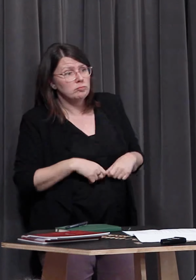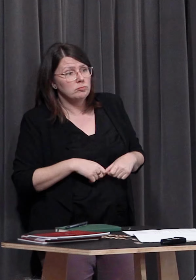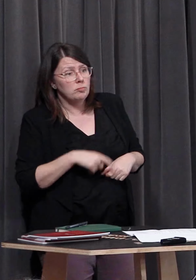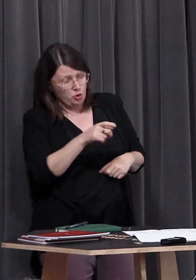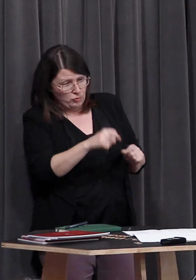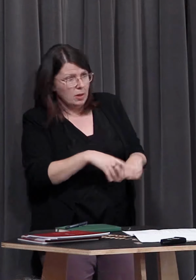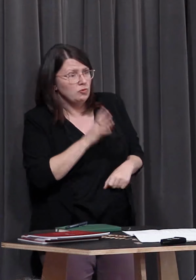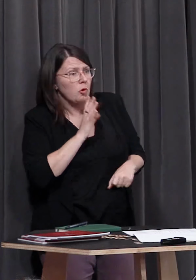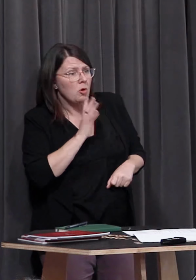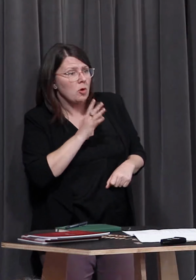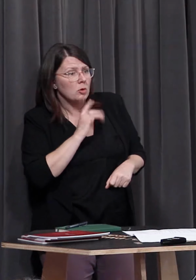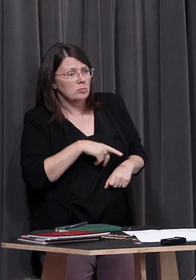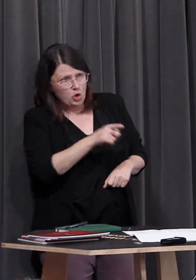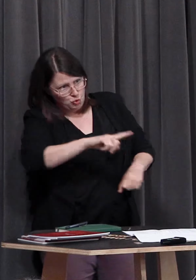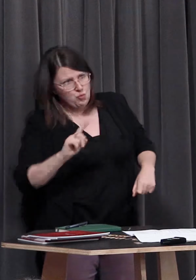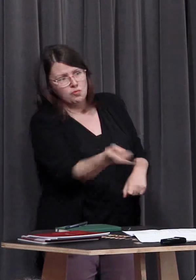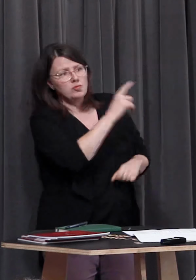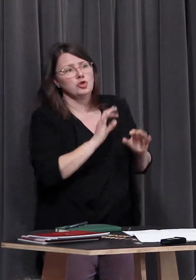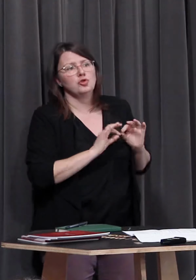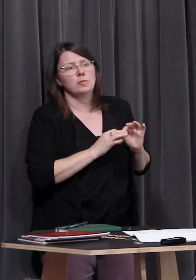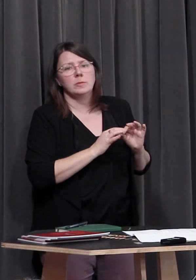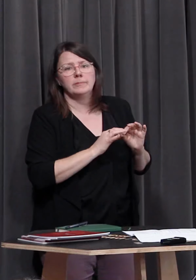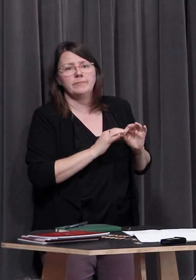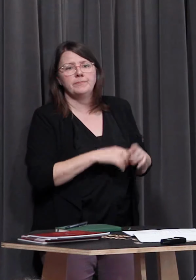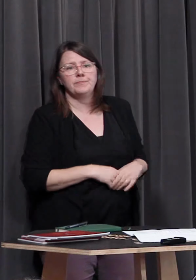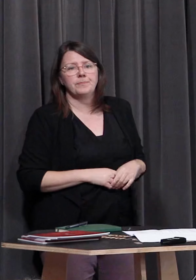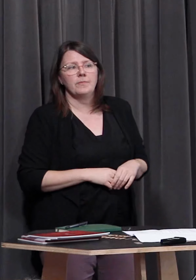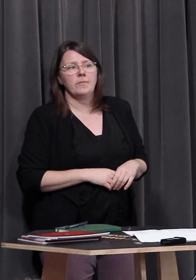You can talk. You interpret.